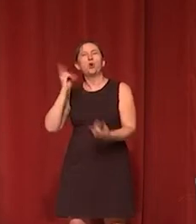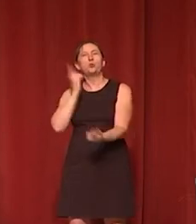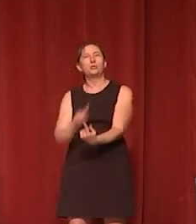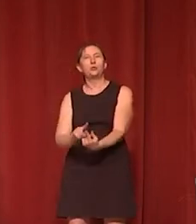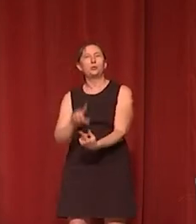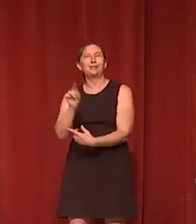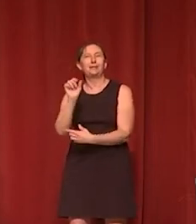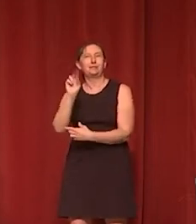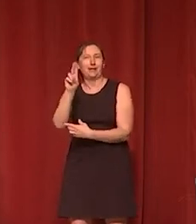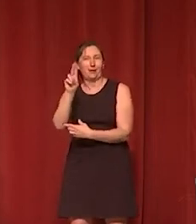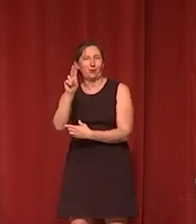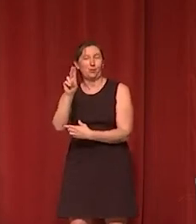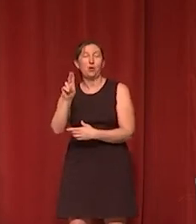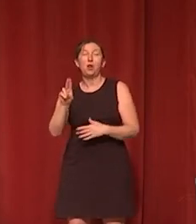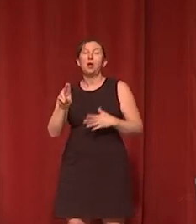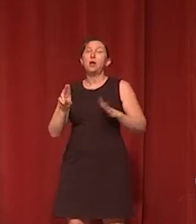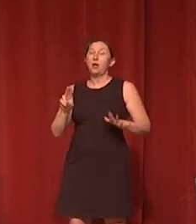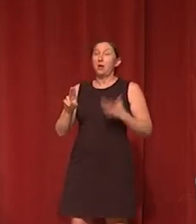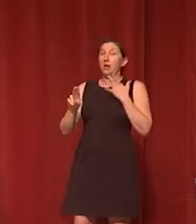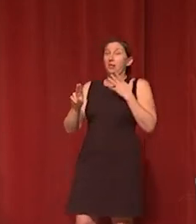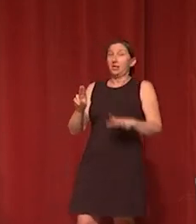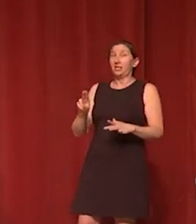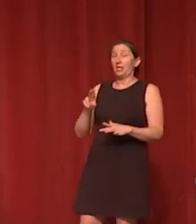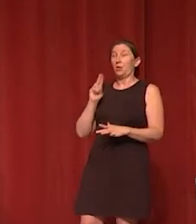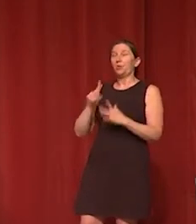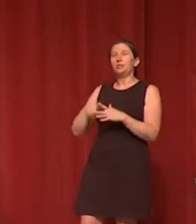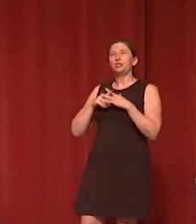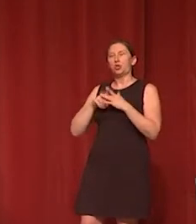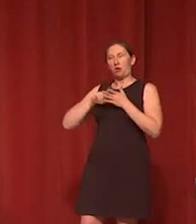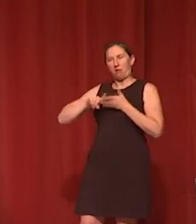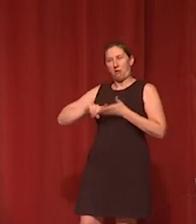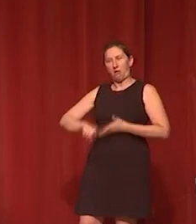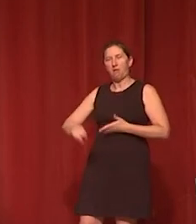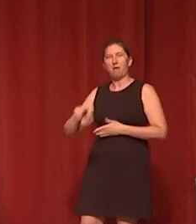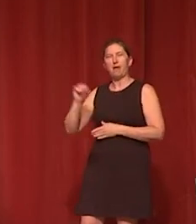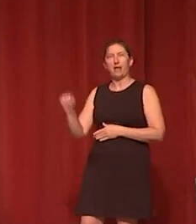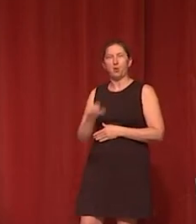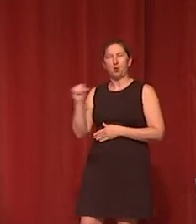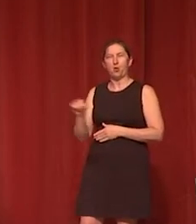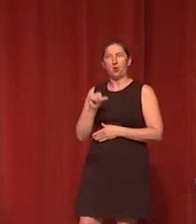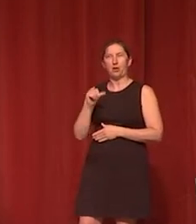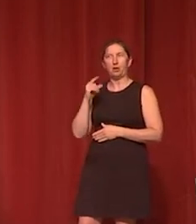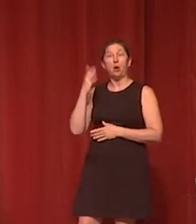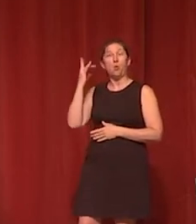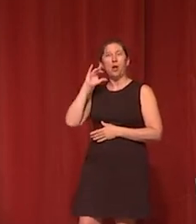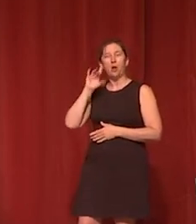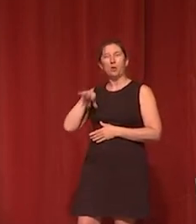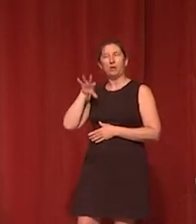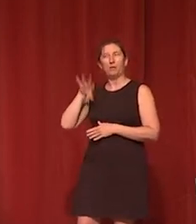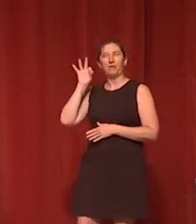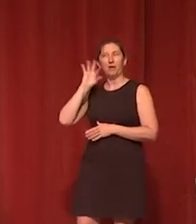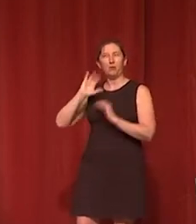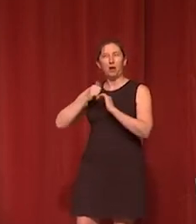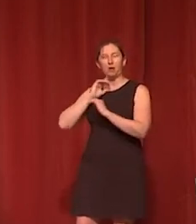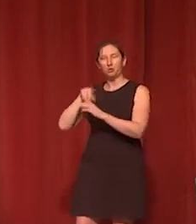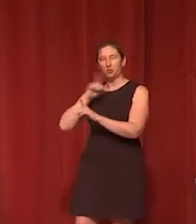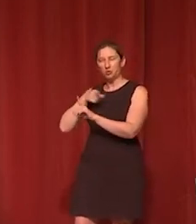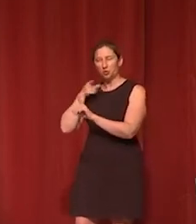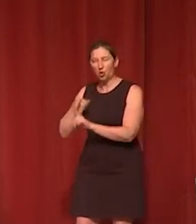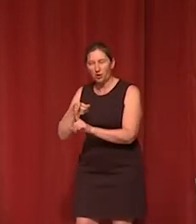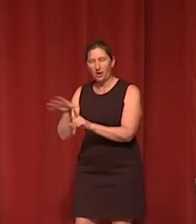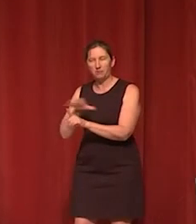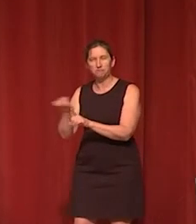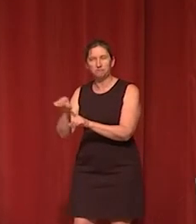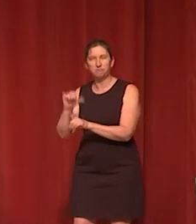that's one that they figured out how to kind of target early on, and then now they're working towards tau therapies. And so